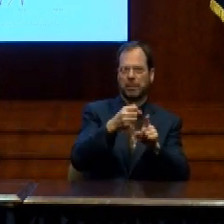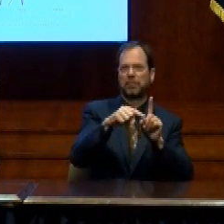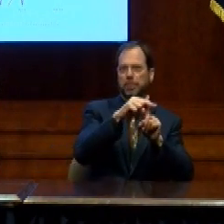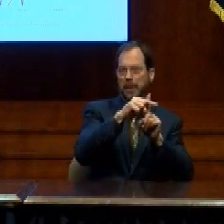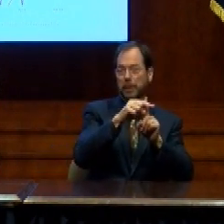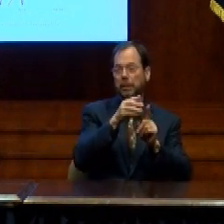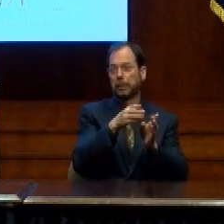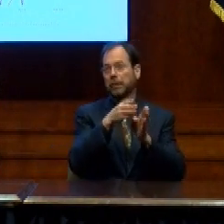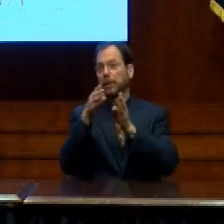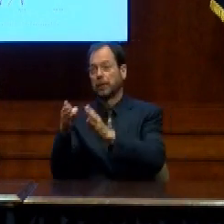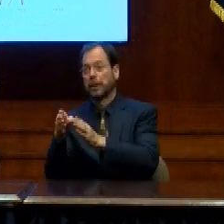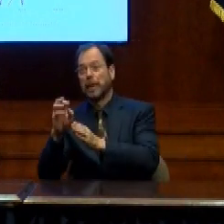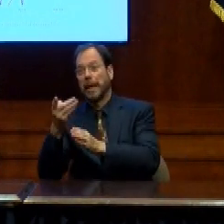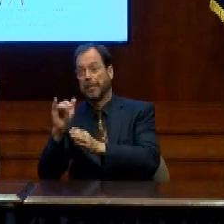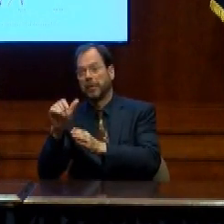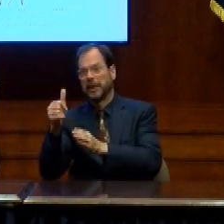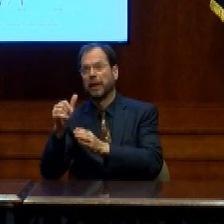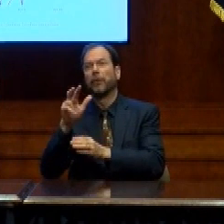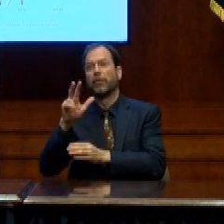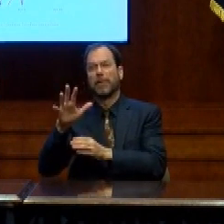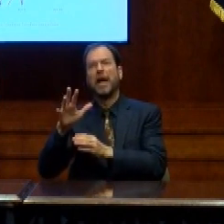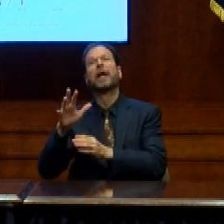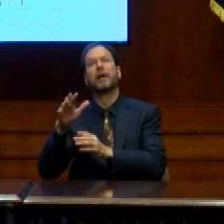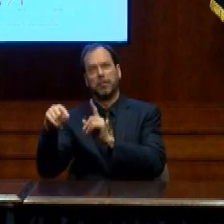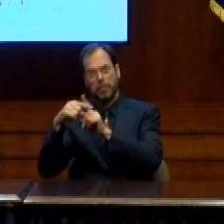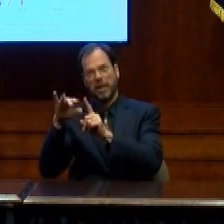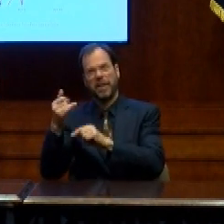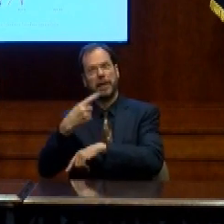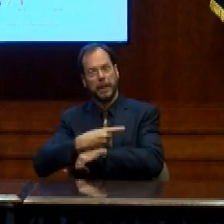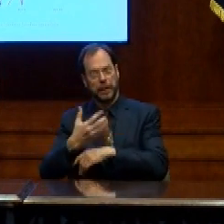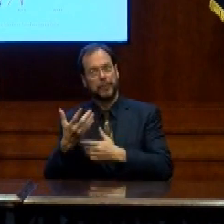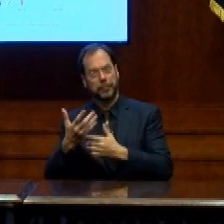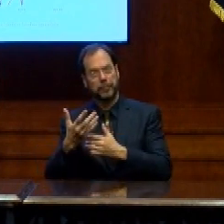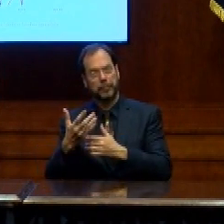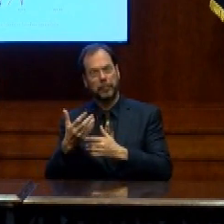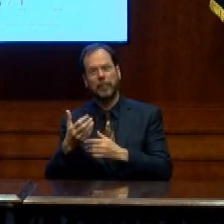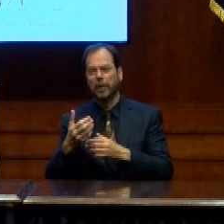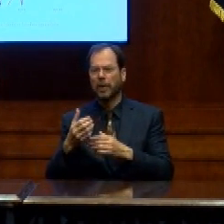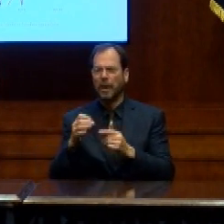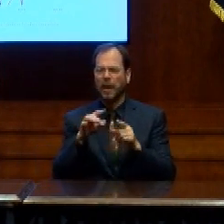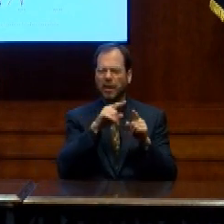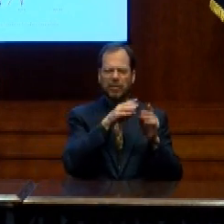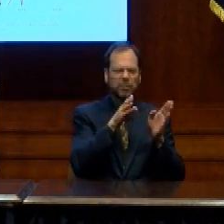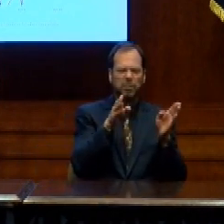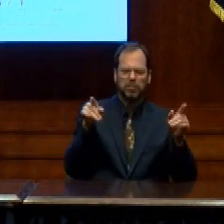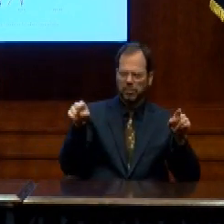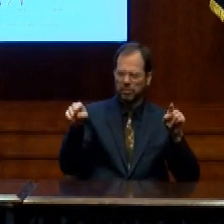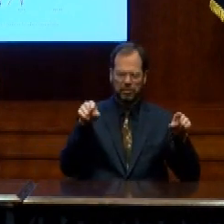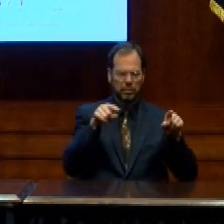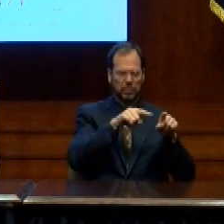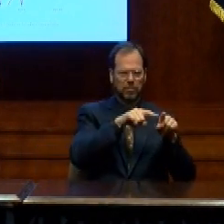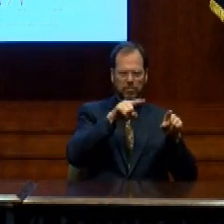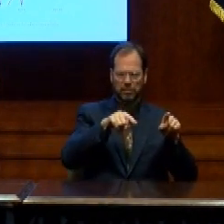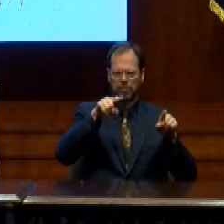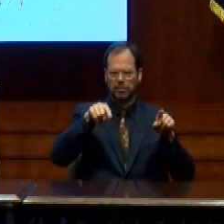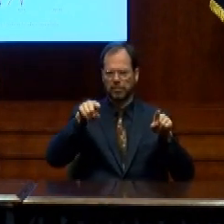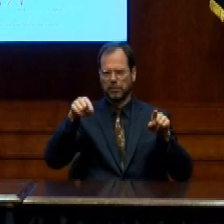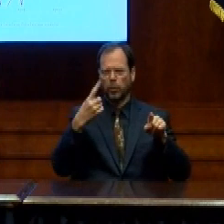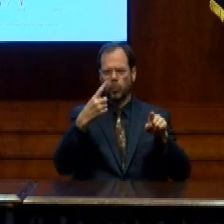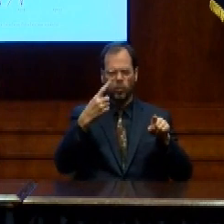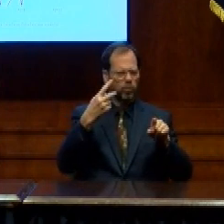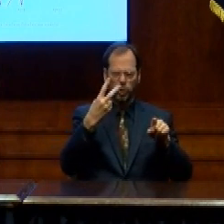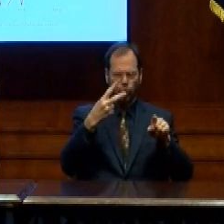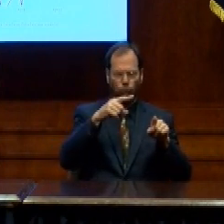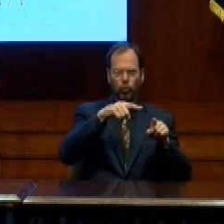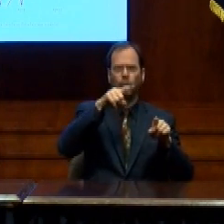As of April the 10th, there were 35 people that tested positive that day. And there are a bunch of numbers in between with only one at a higher